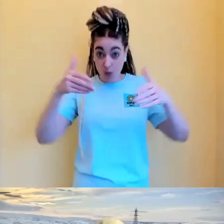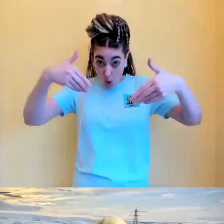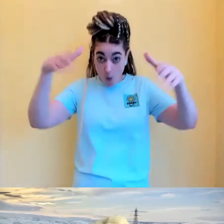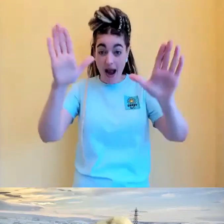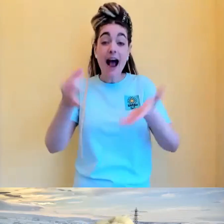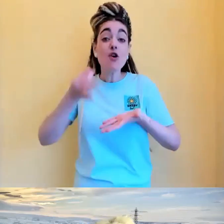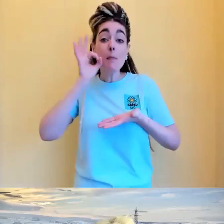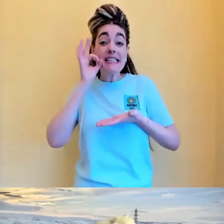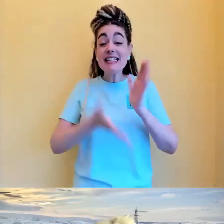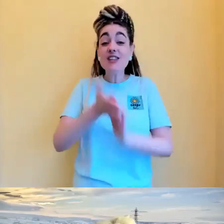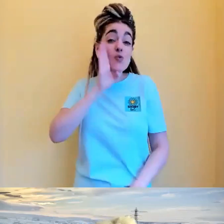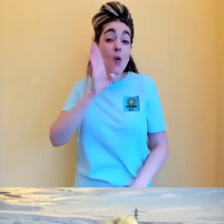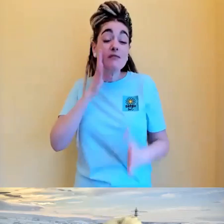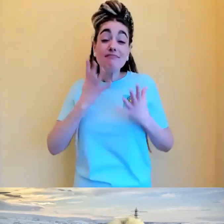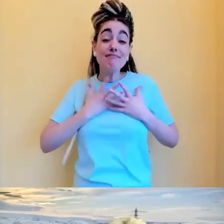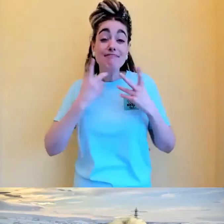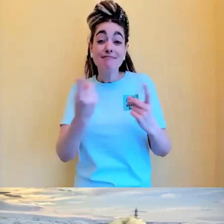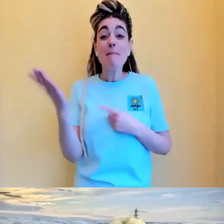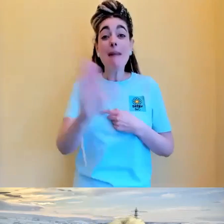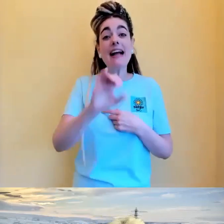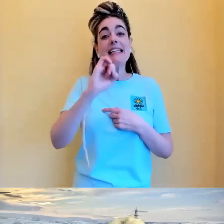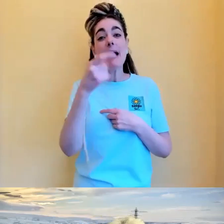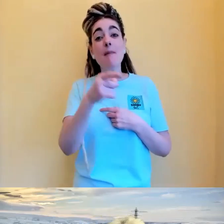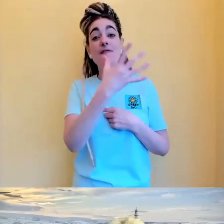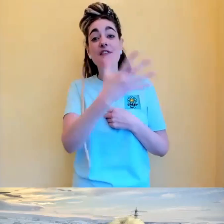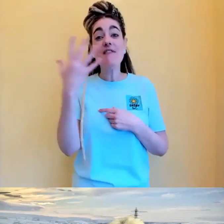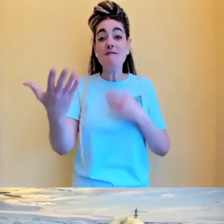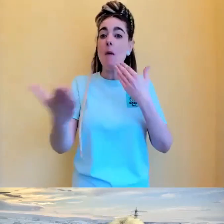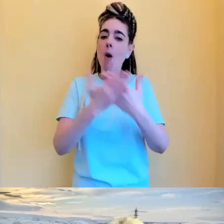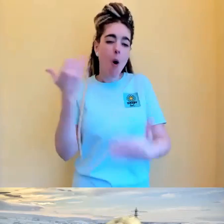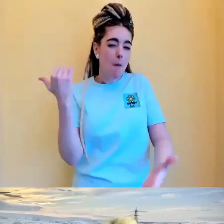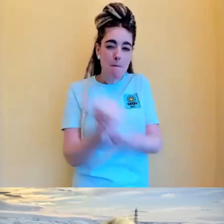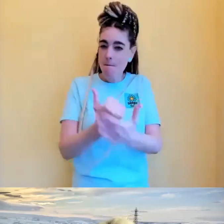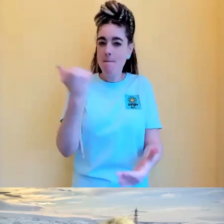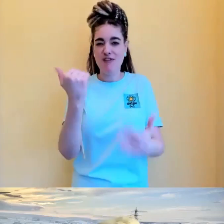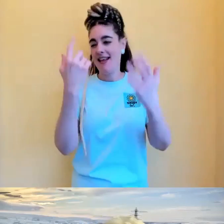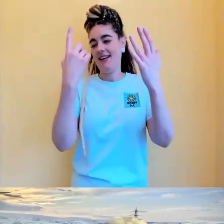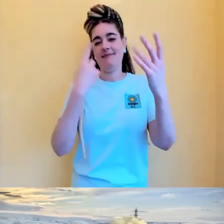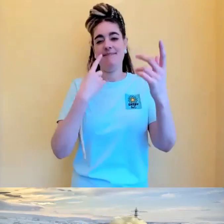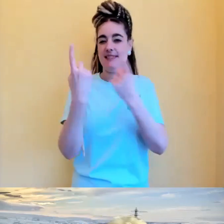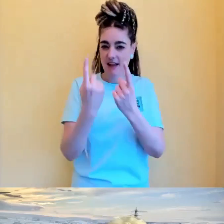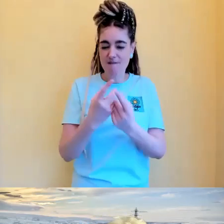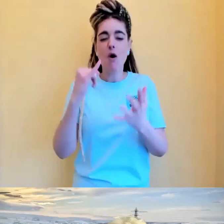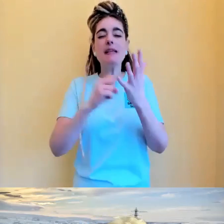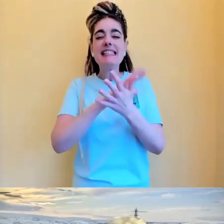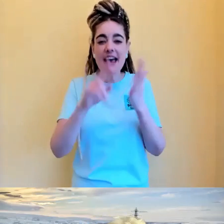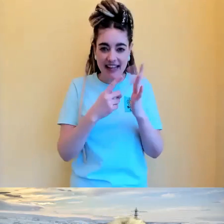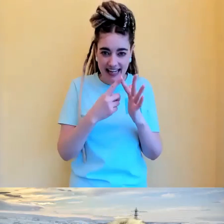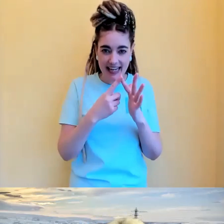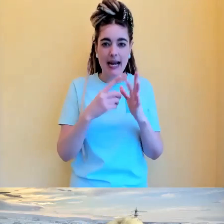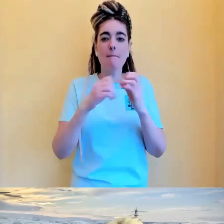tea, have a pee and all that kind of stuff. Back at 10:55 for more brilliant stuff from Stephanie and Naomi Lagmaier. All